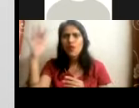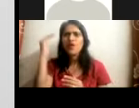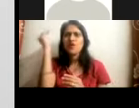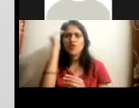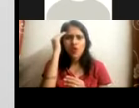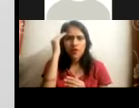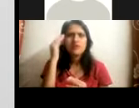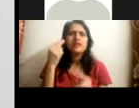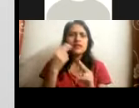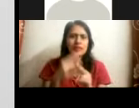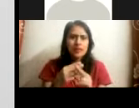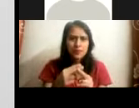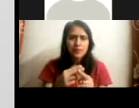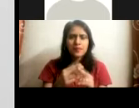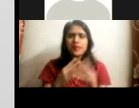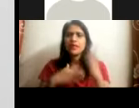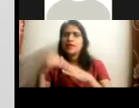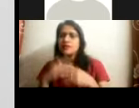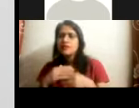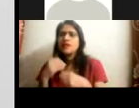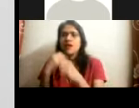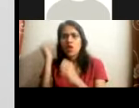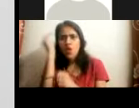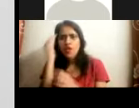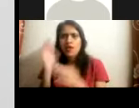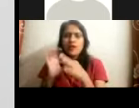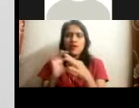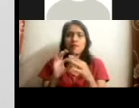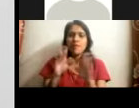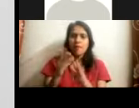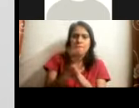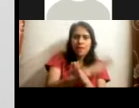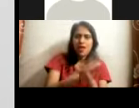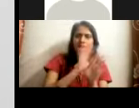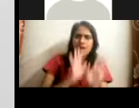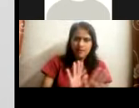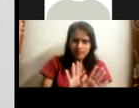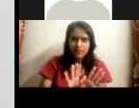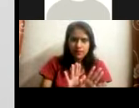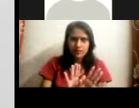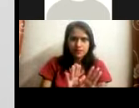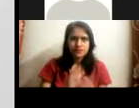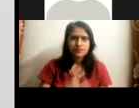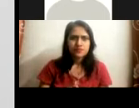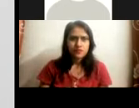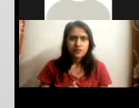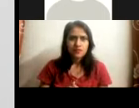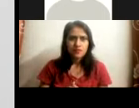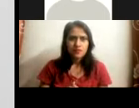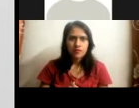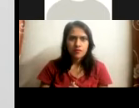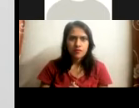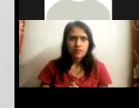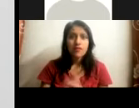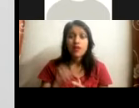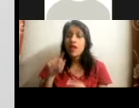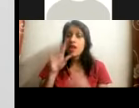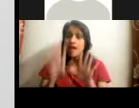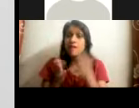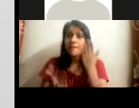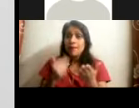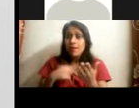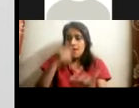ontology, that would believe that the tree exists or the tree is a tree only because I believe it to be so. For